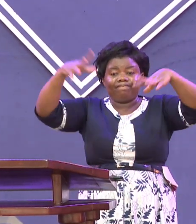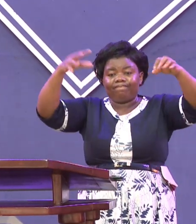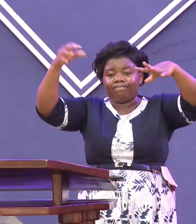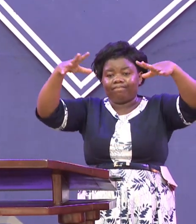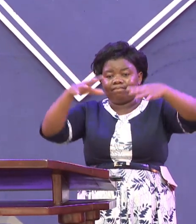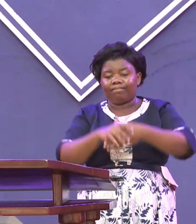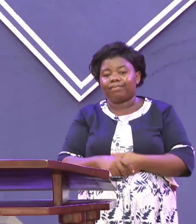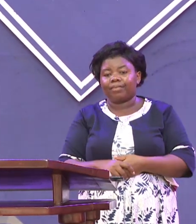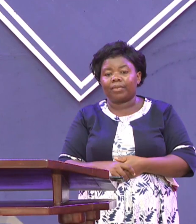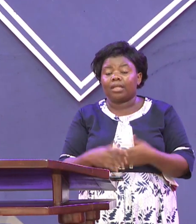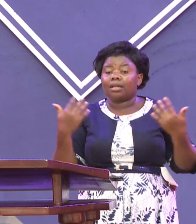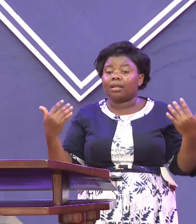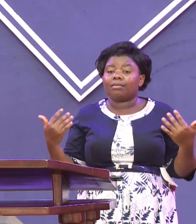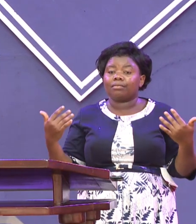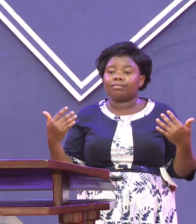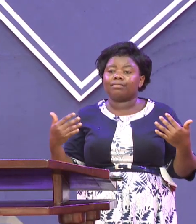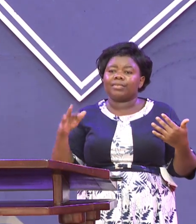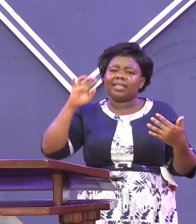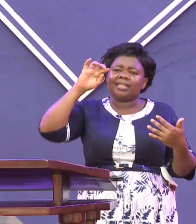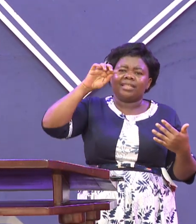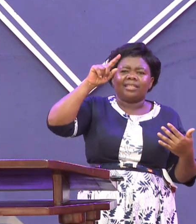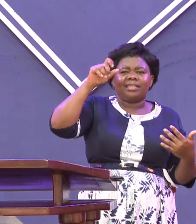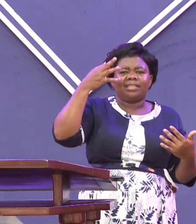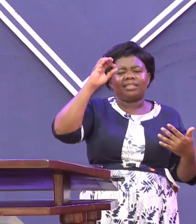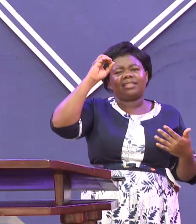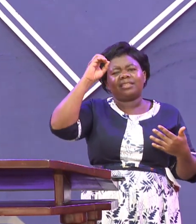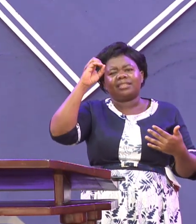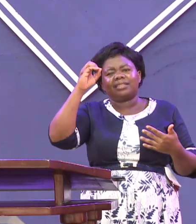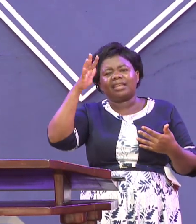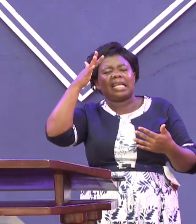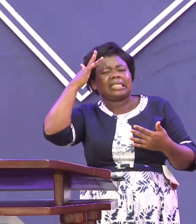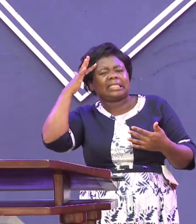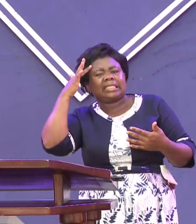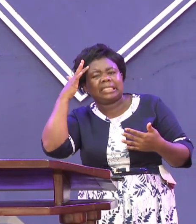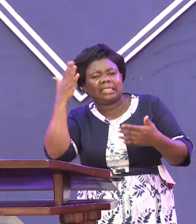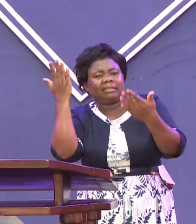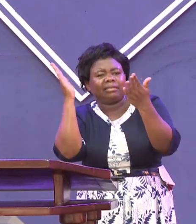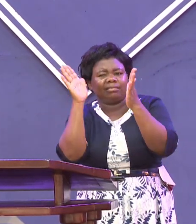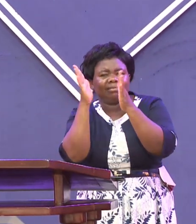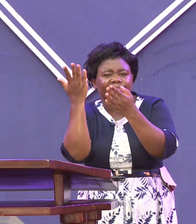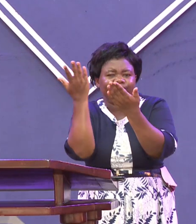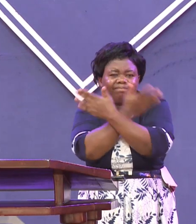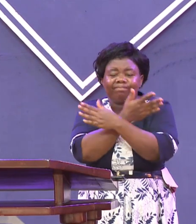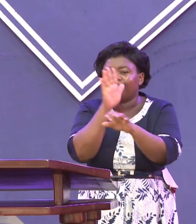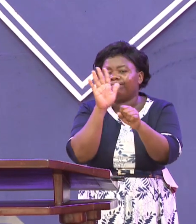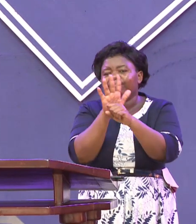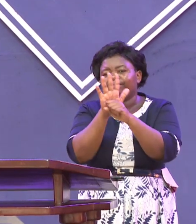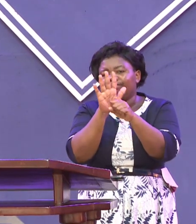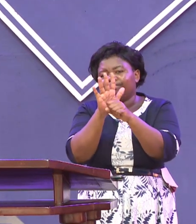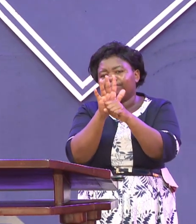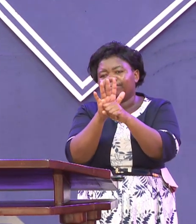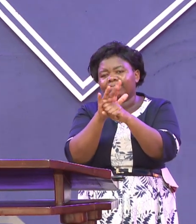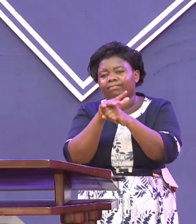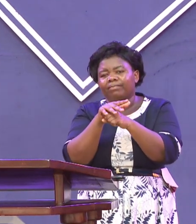the rainy season. Kati kusawa bili n'ekitundu enzikize kutte zigizigi. And at 8:30, it was too